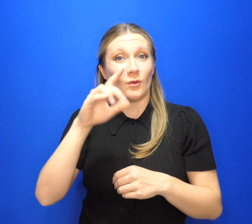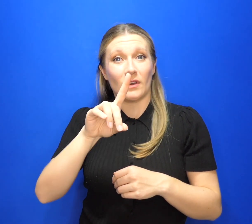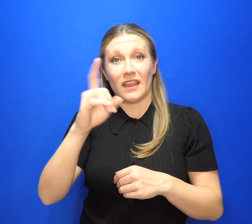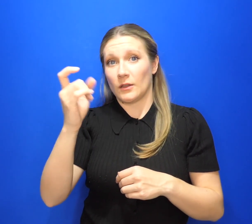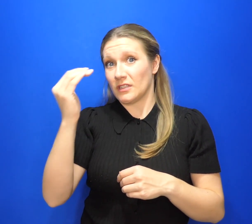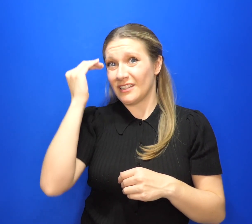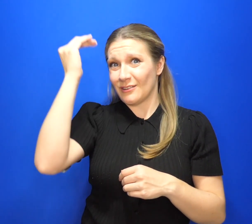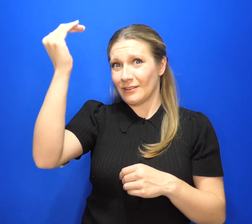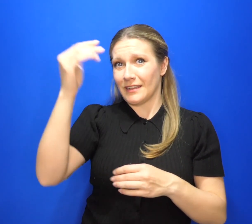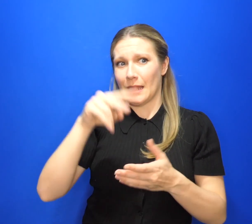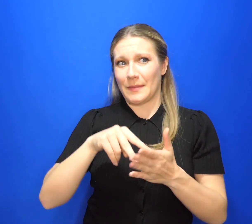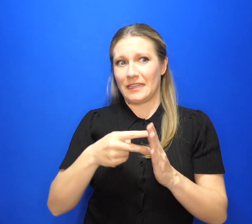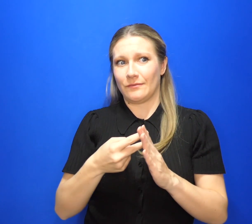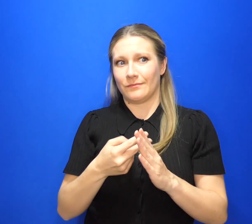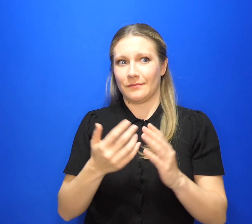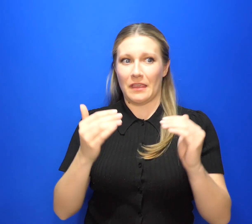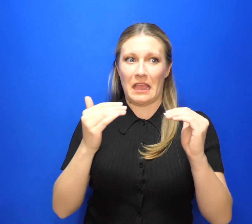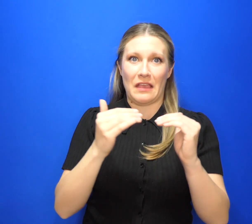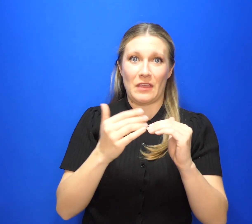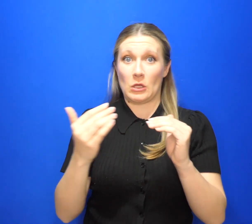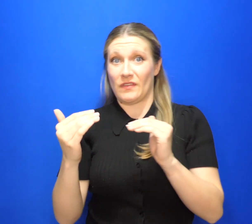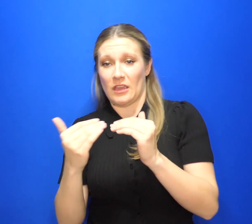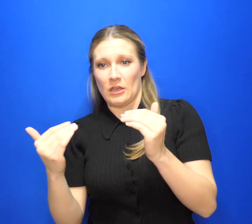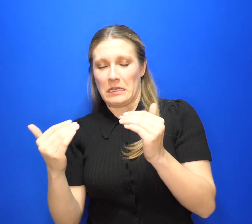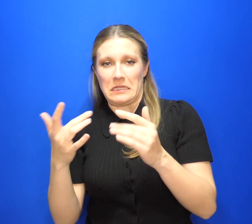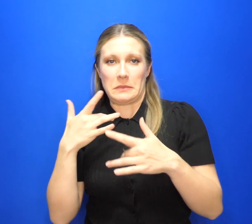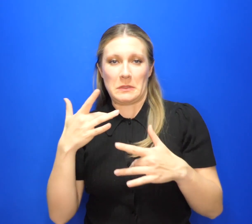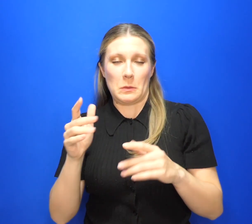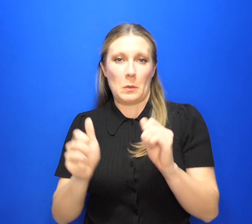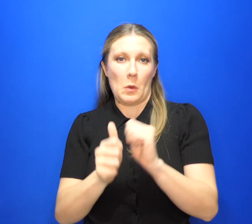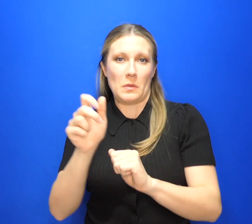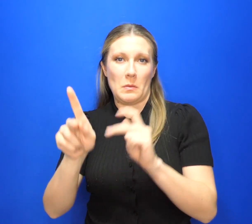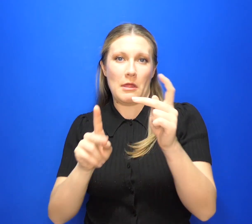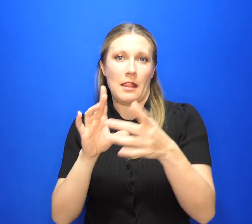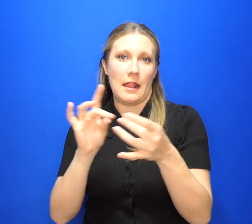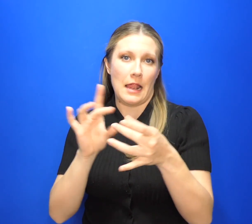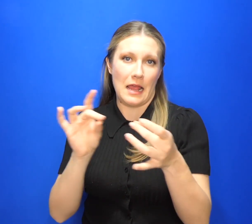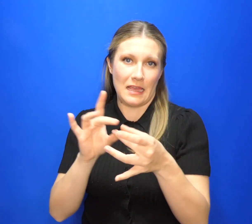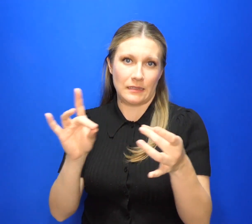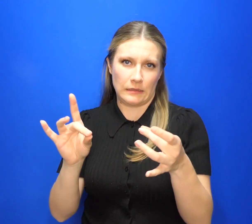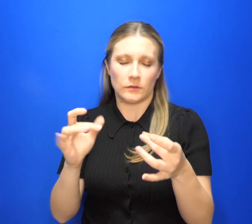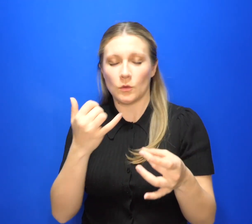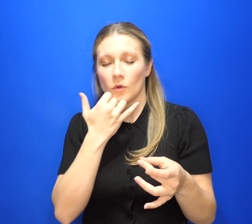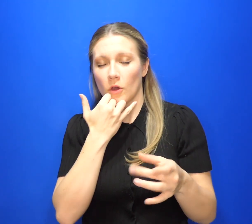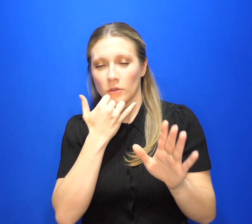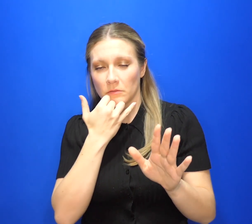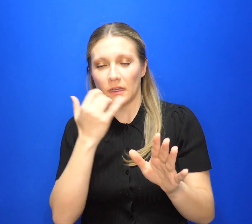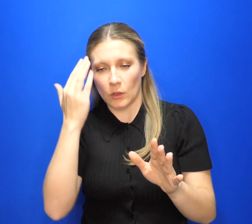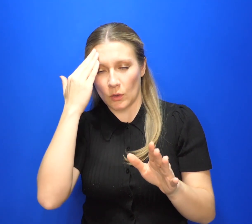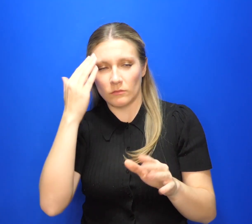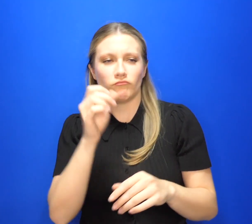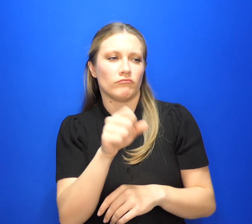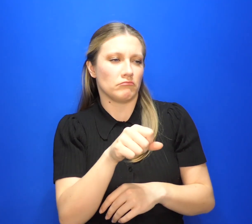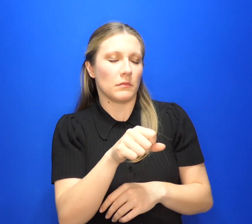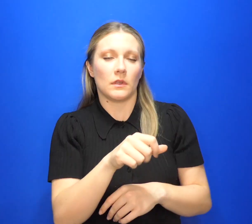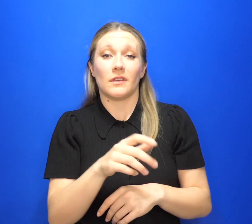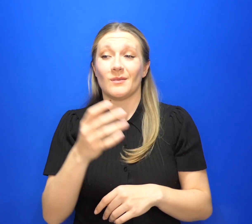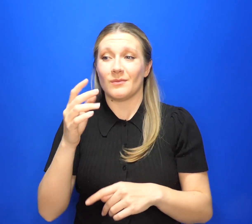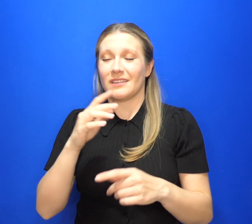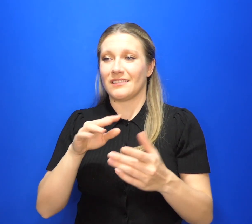mean, fair is fair. What I hear from most people is, and it's wrong, but doctors look at